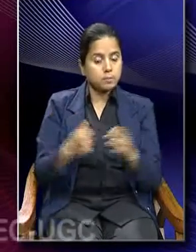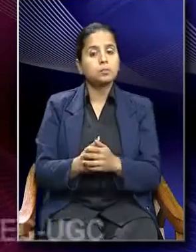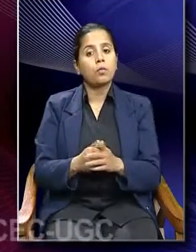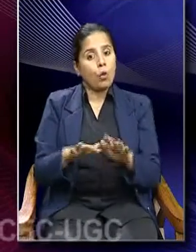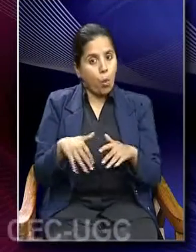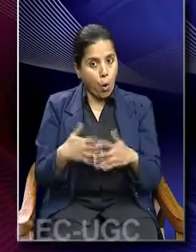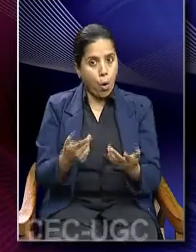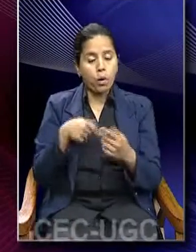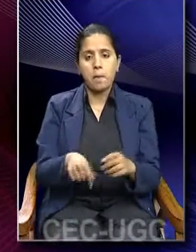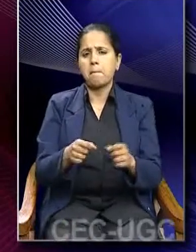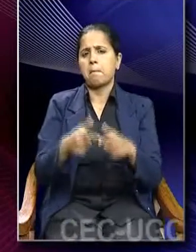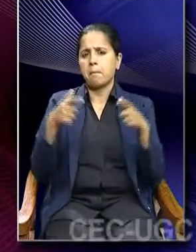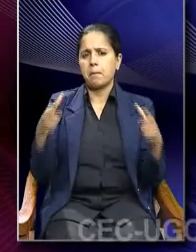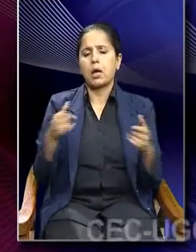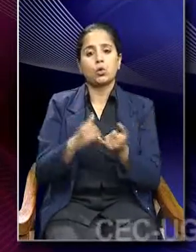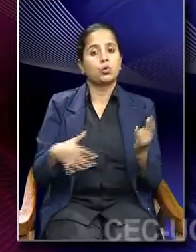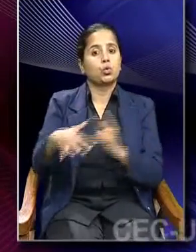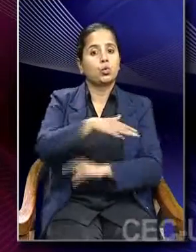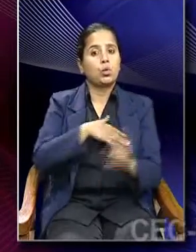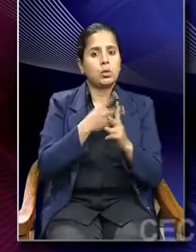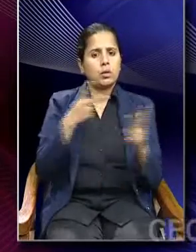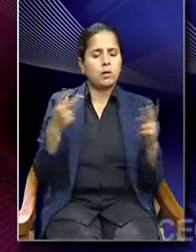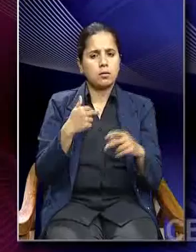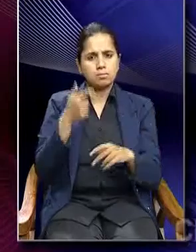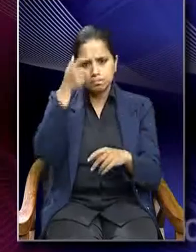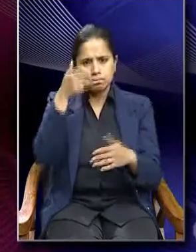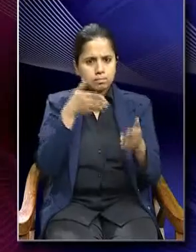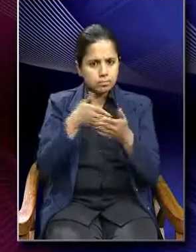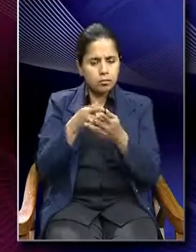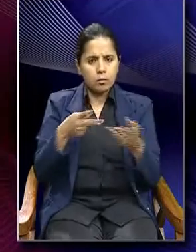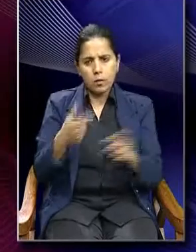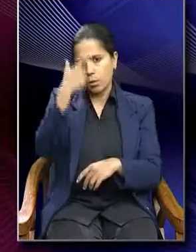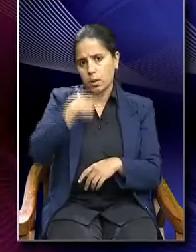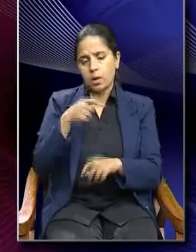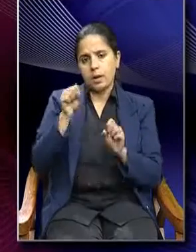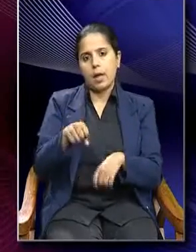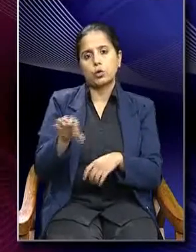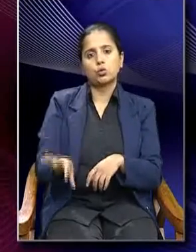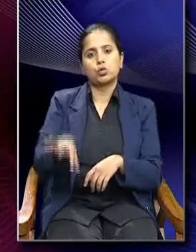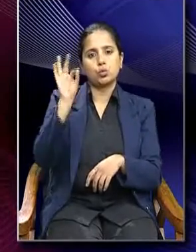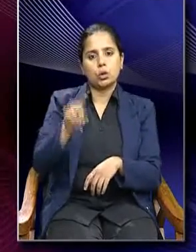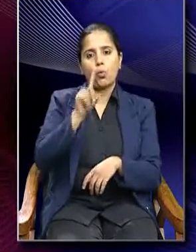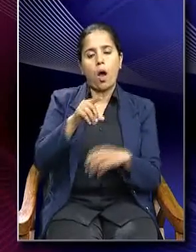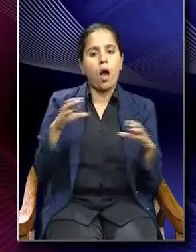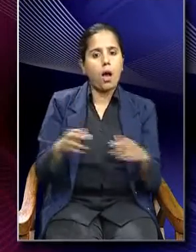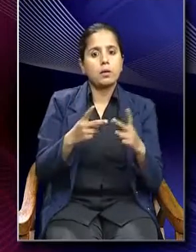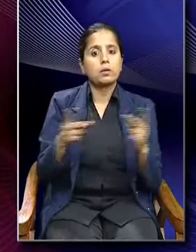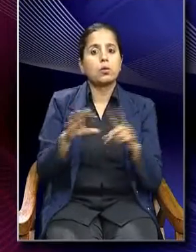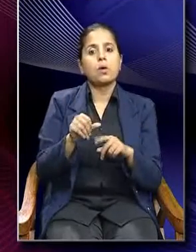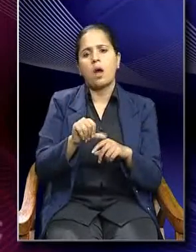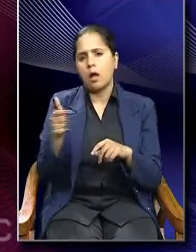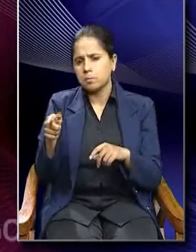the larger societal constraint, an individual will choose one action over the